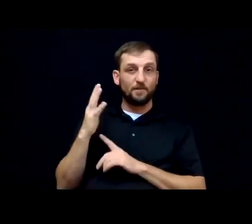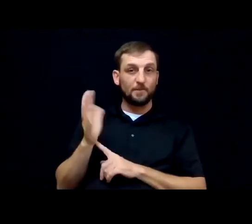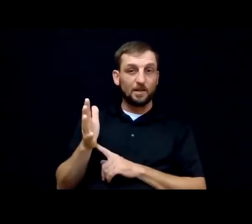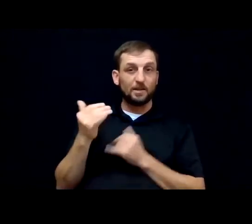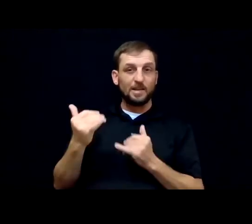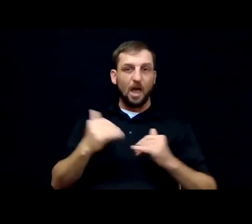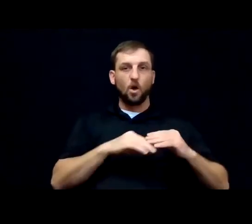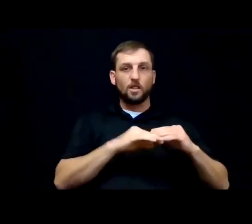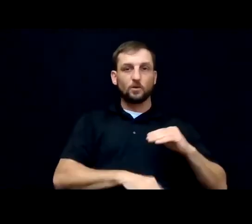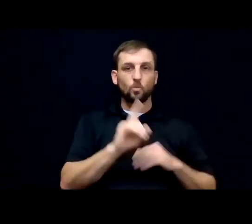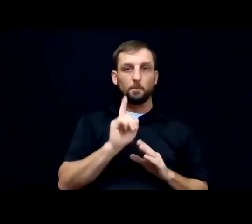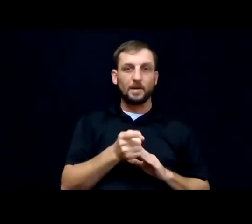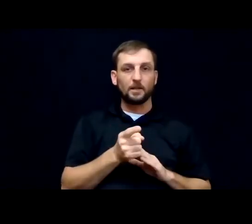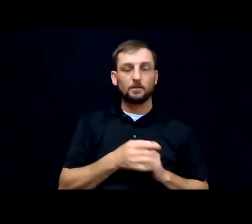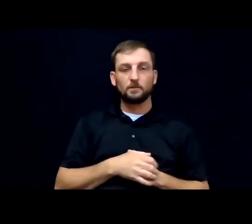minute.